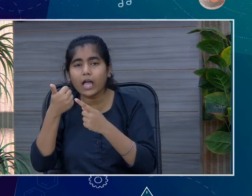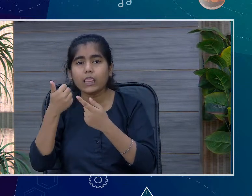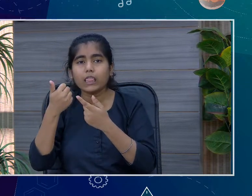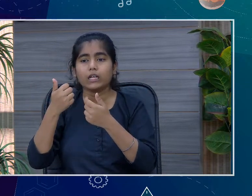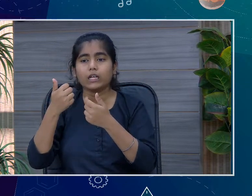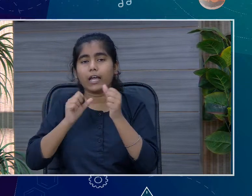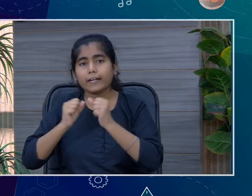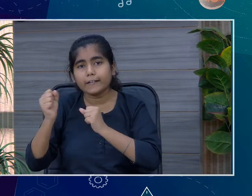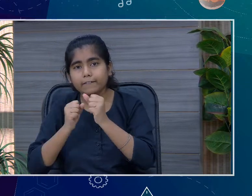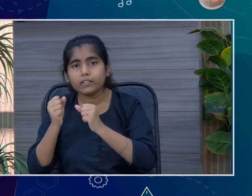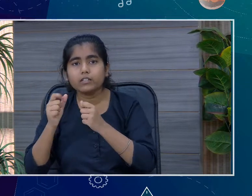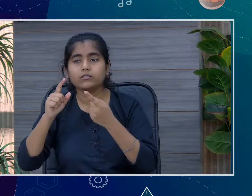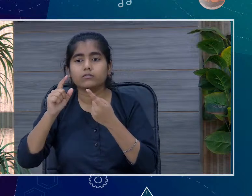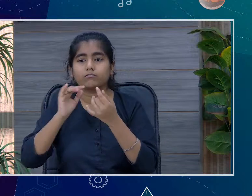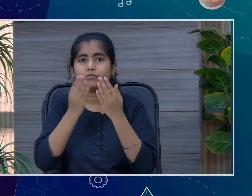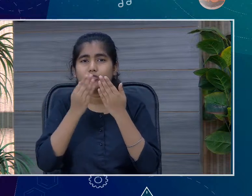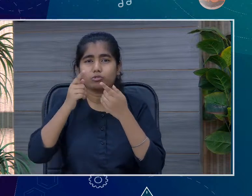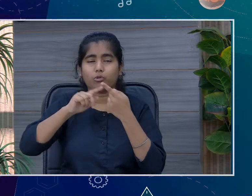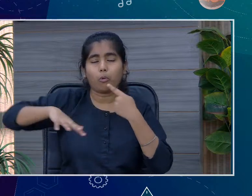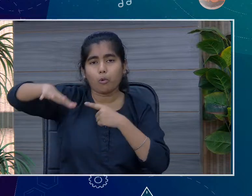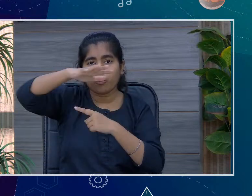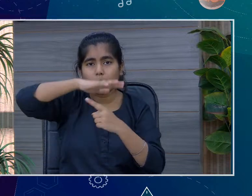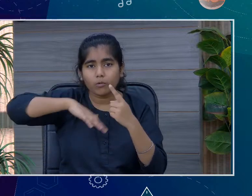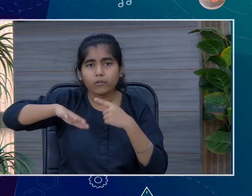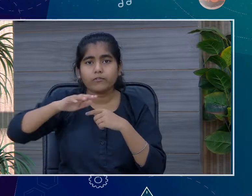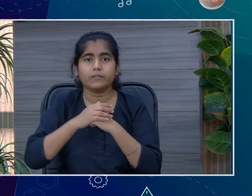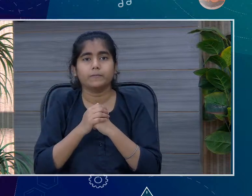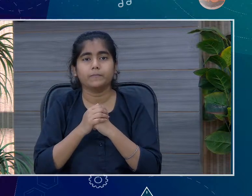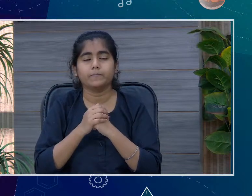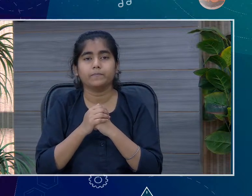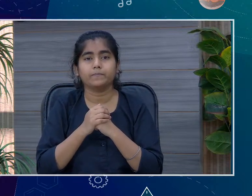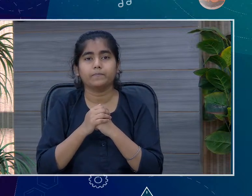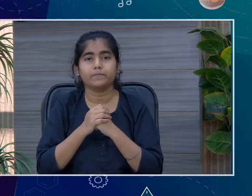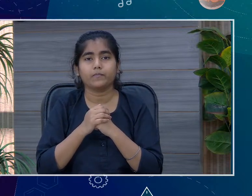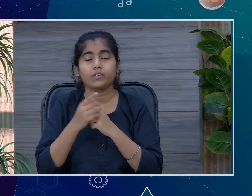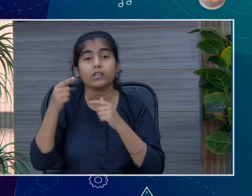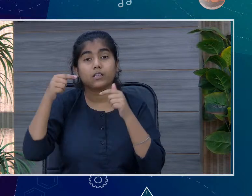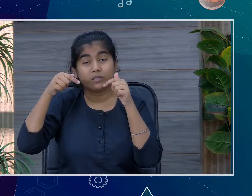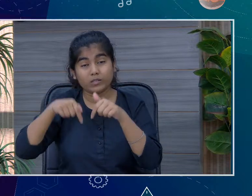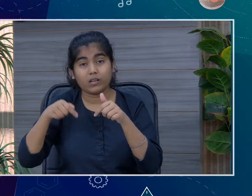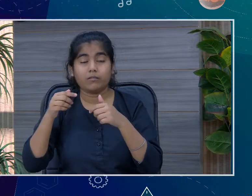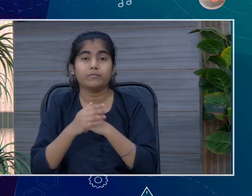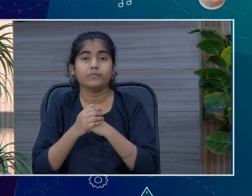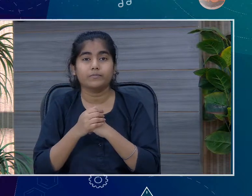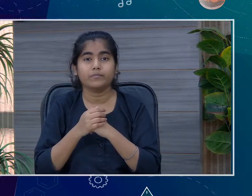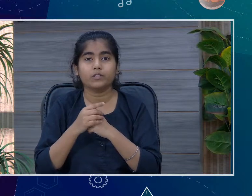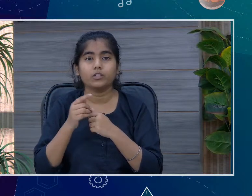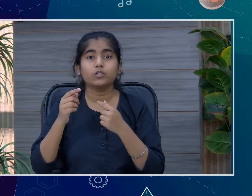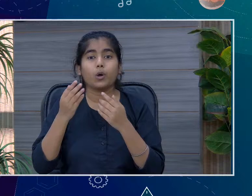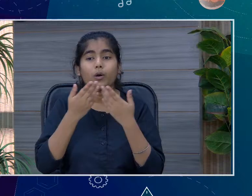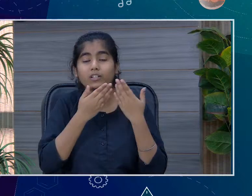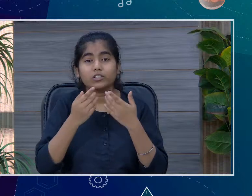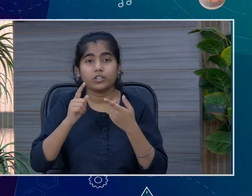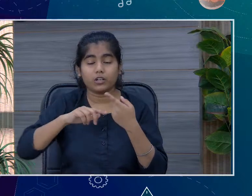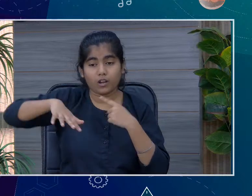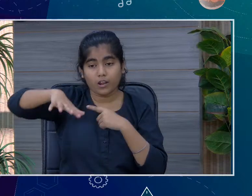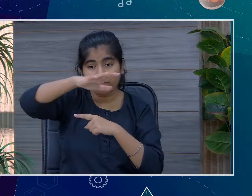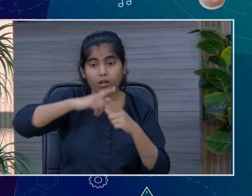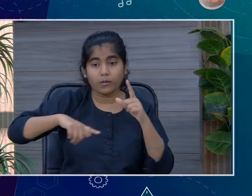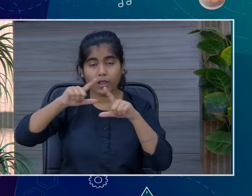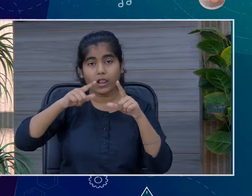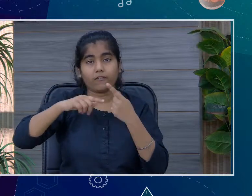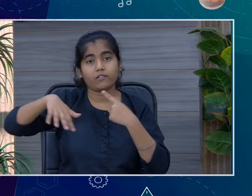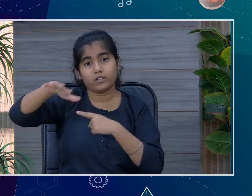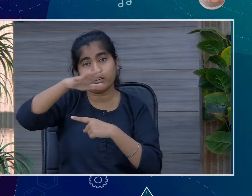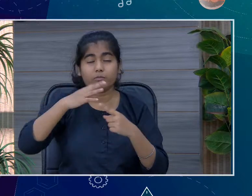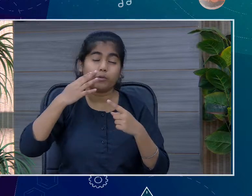school environment also, contributes to learning. So therefore, deaf children, the environment, the language environment is so